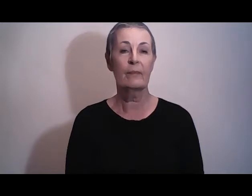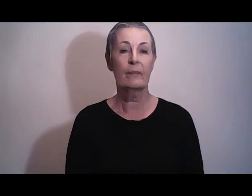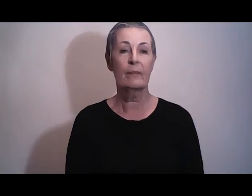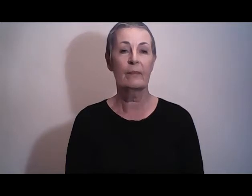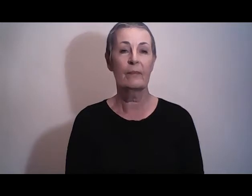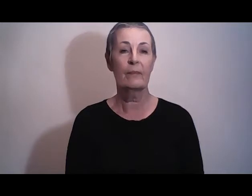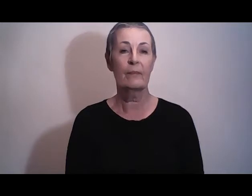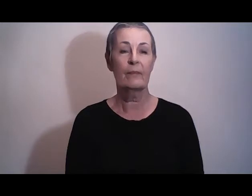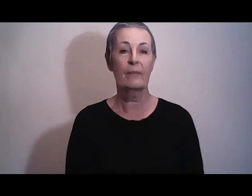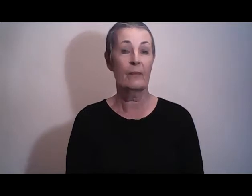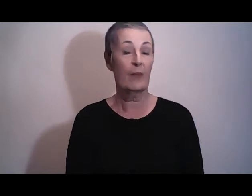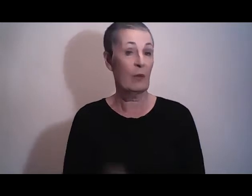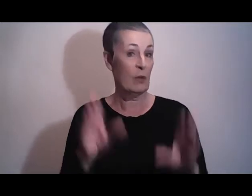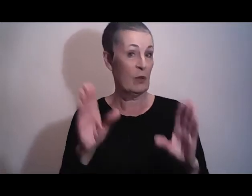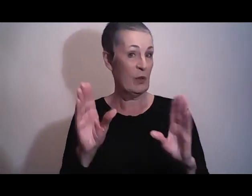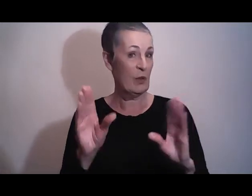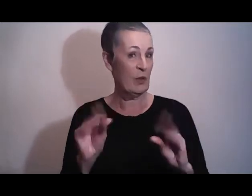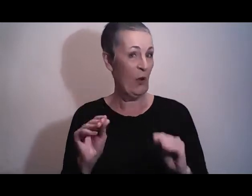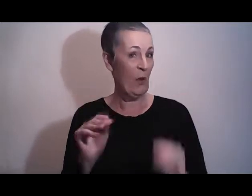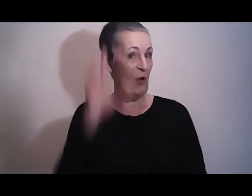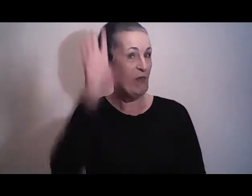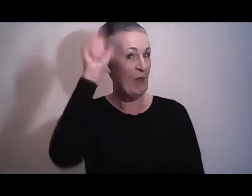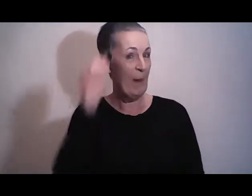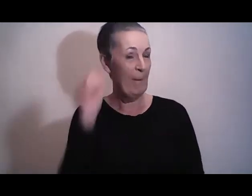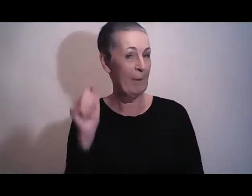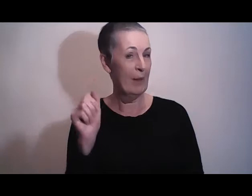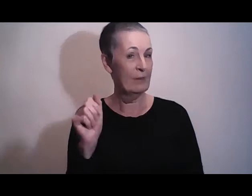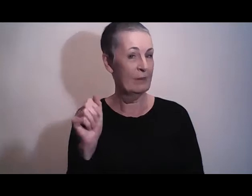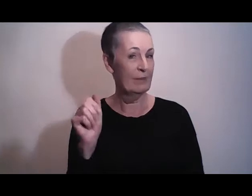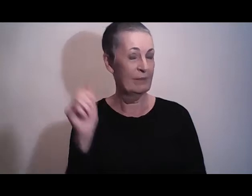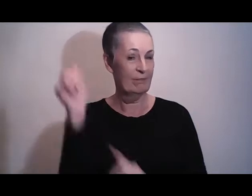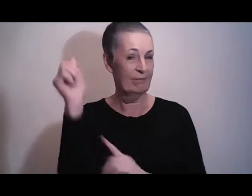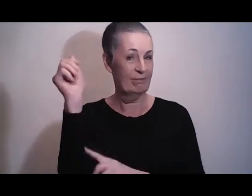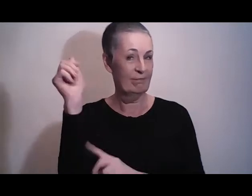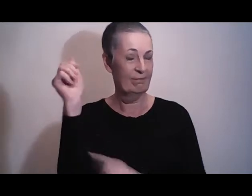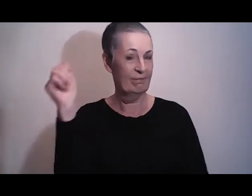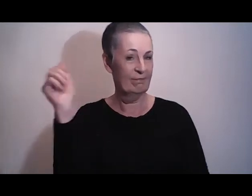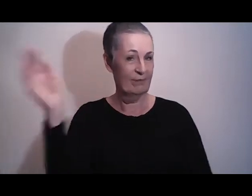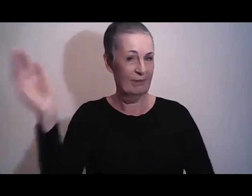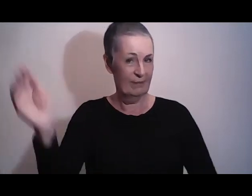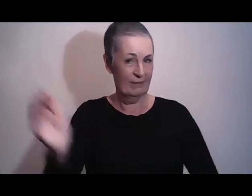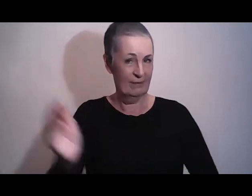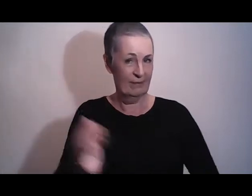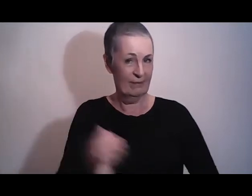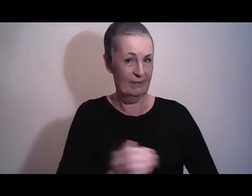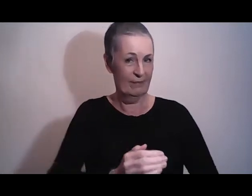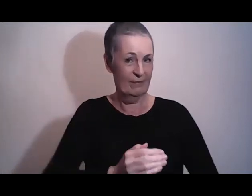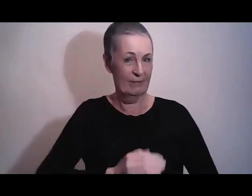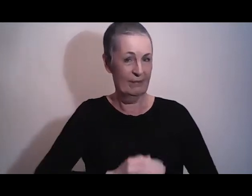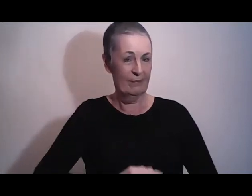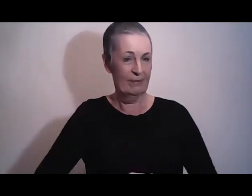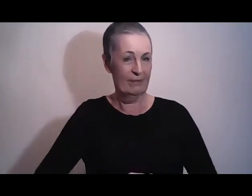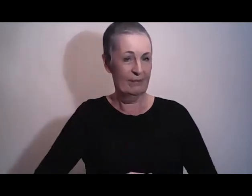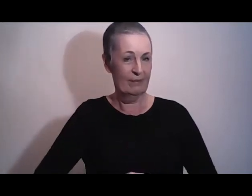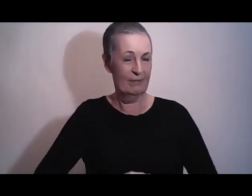And then I stop. Remember, gather the chi in your lower dantian, in your crystal field. This